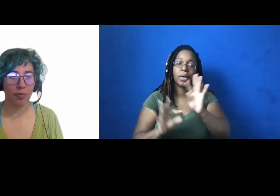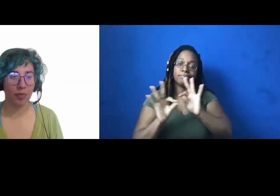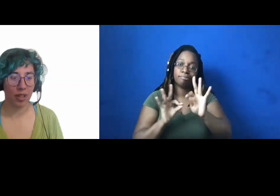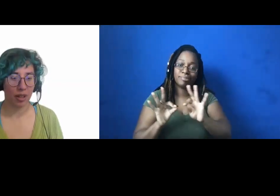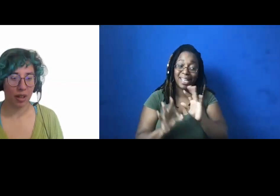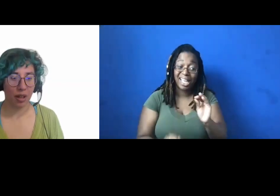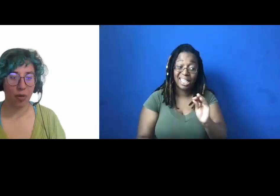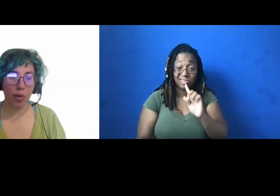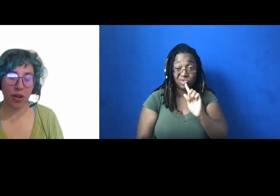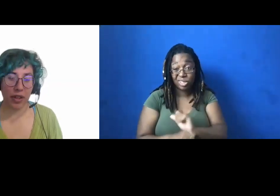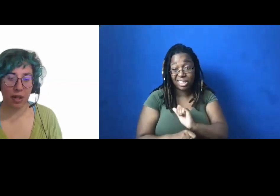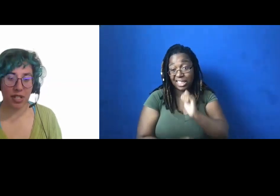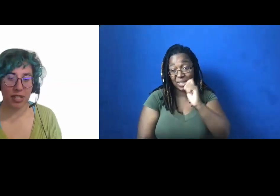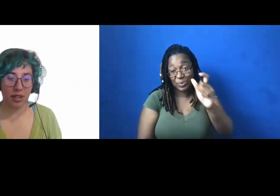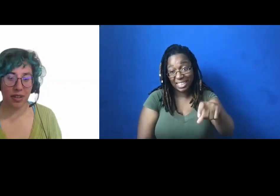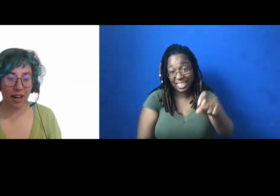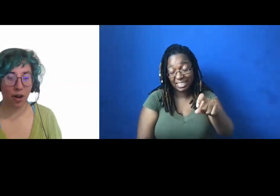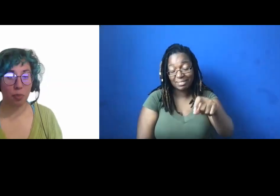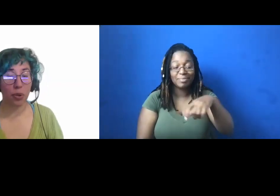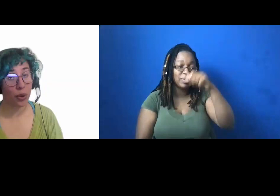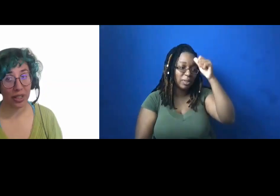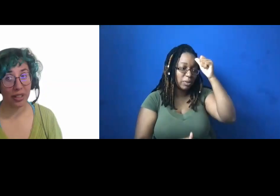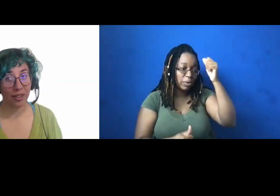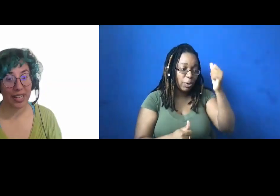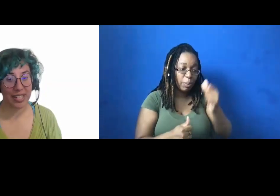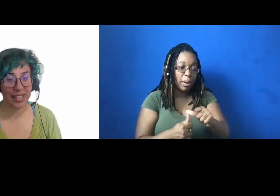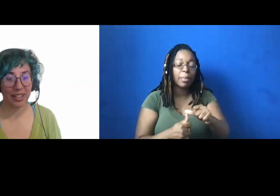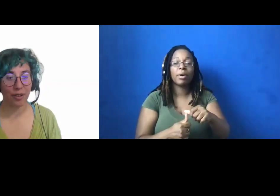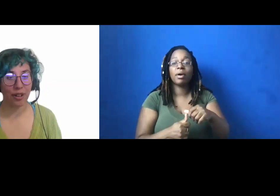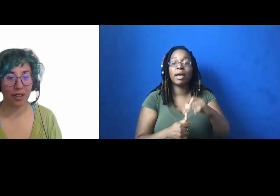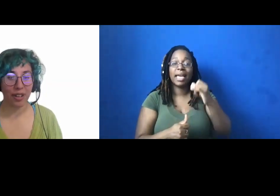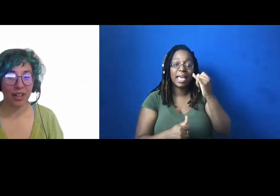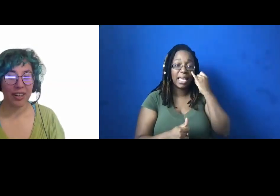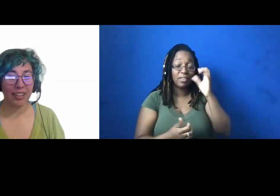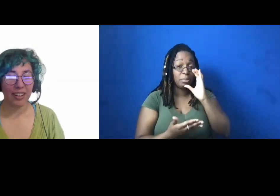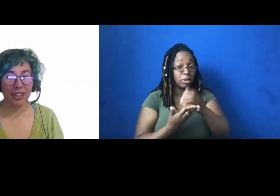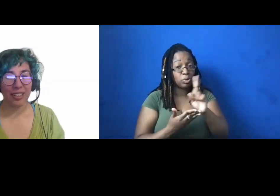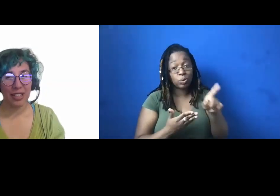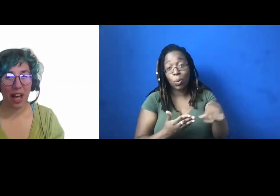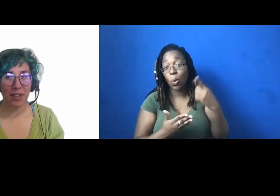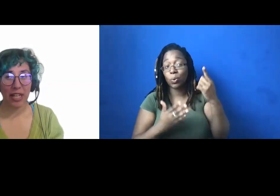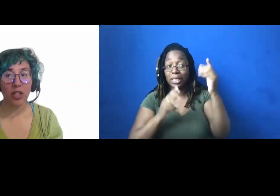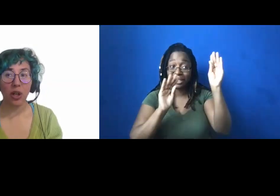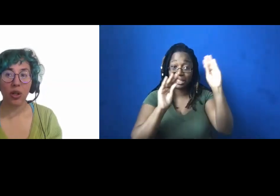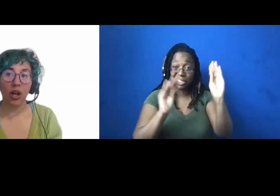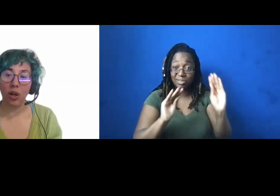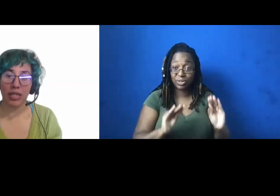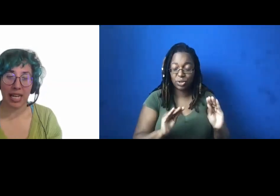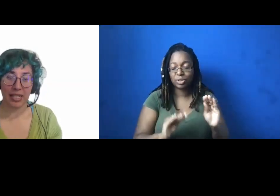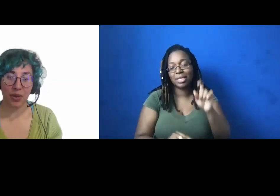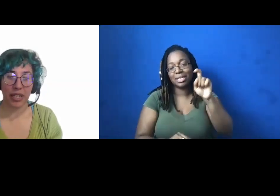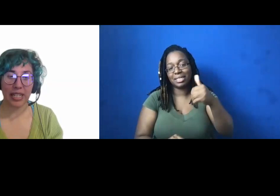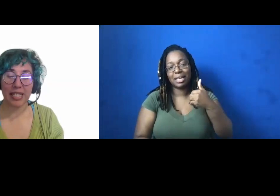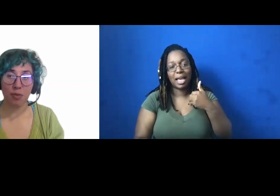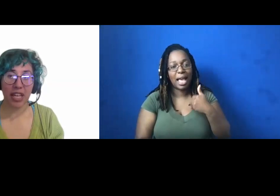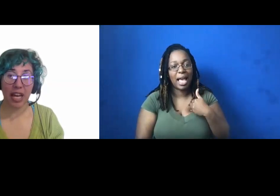necessary. Remember that images that are purely decoration or need to have a null alt